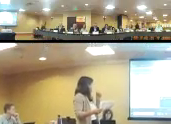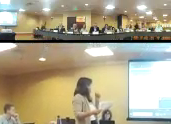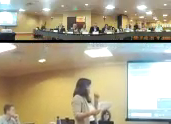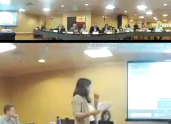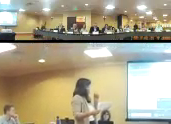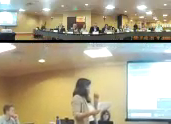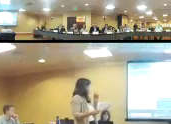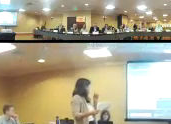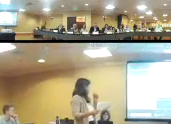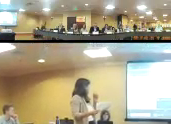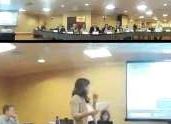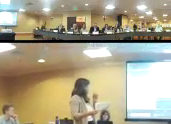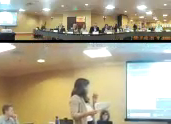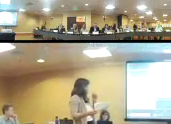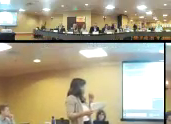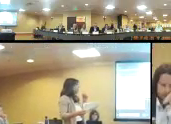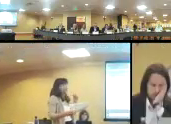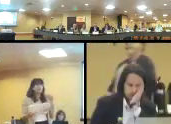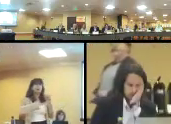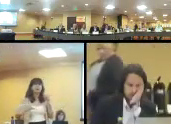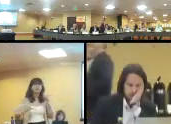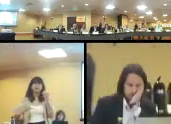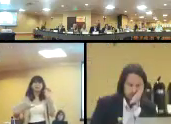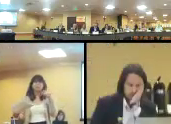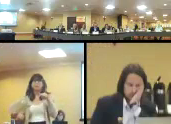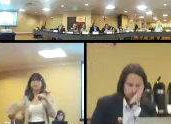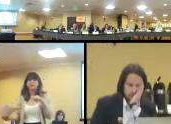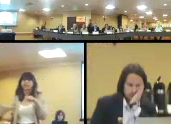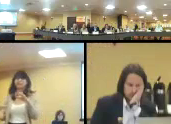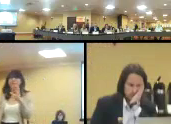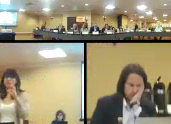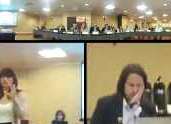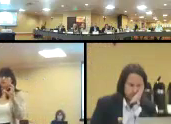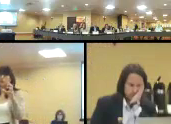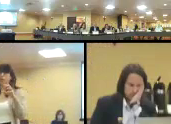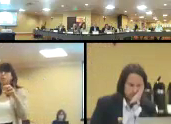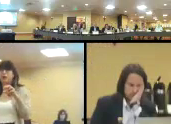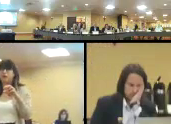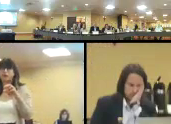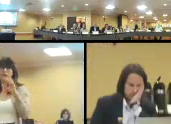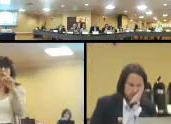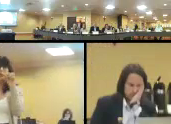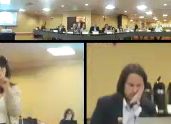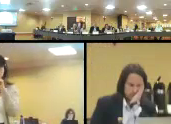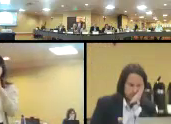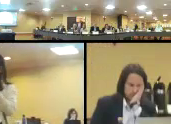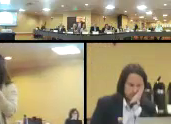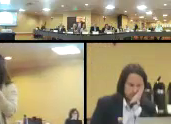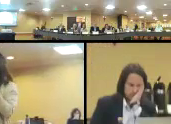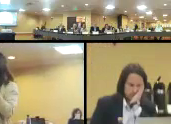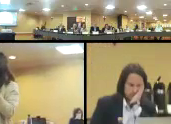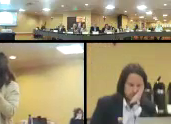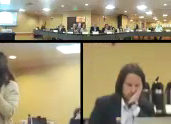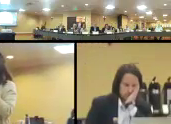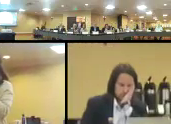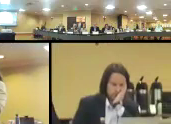Zoom is not great. It's a bit garbled. Okay, so I think it sounds like people can still maybe hear a little bit of background. So